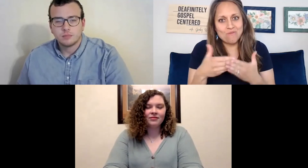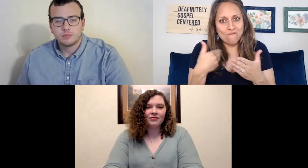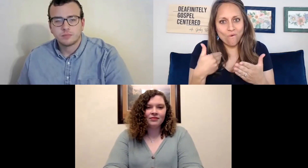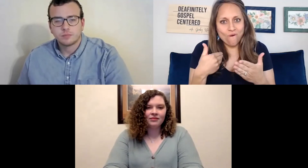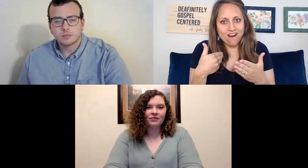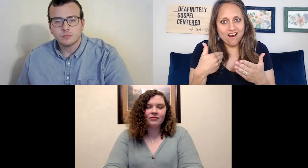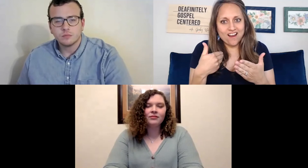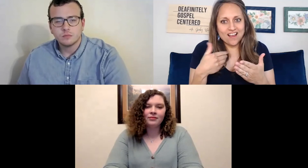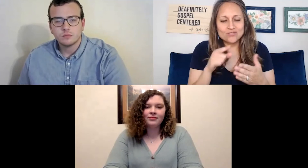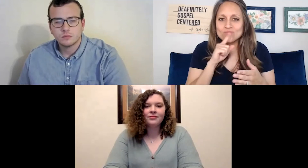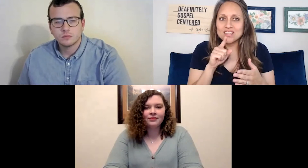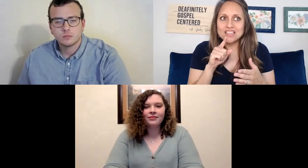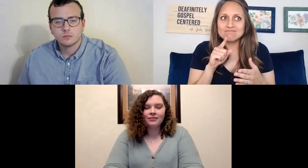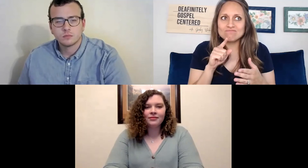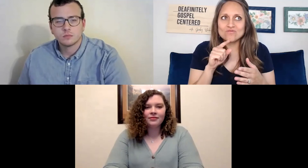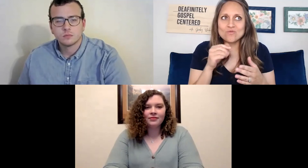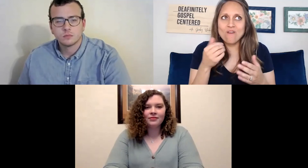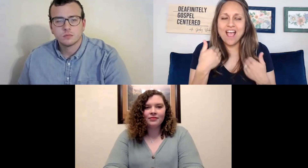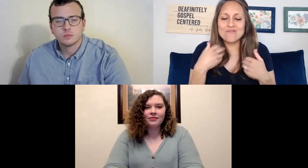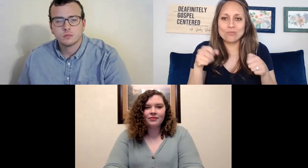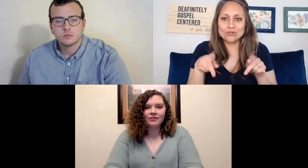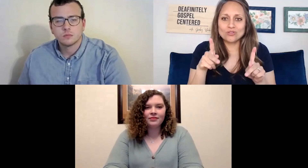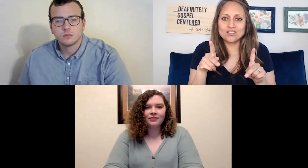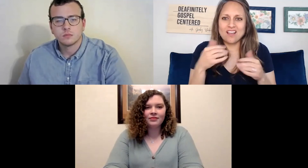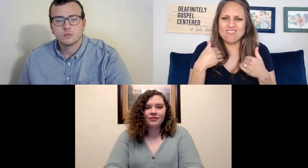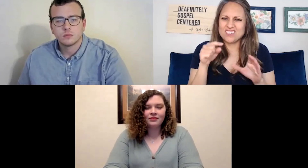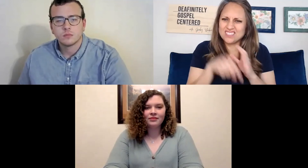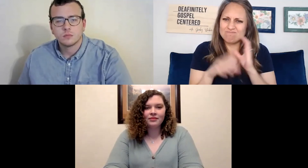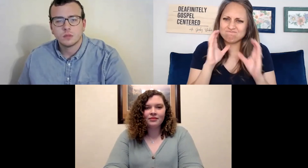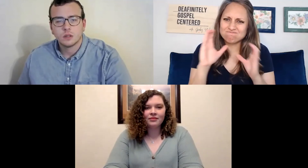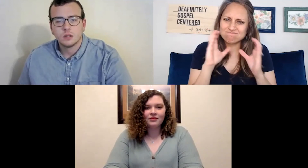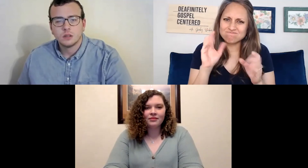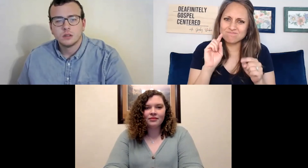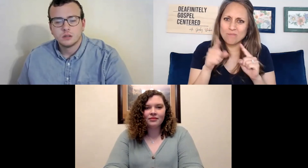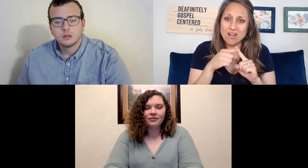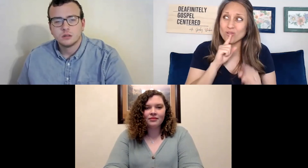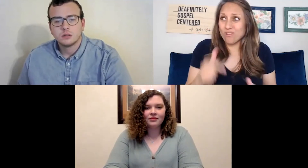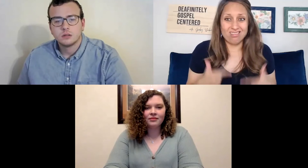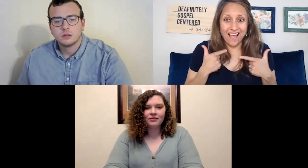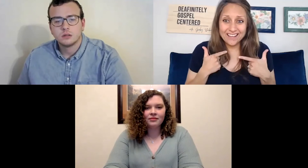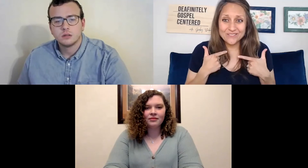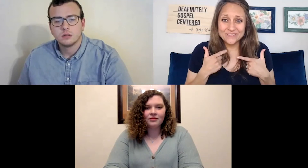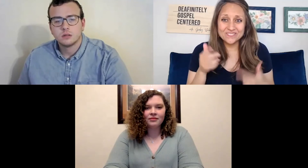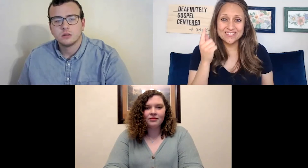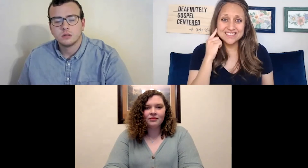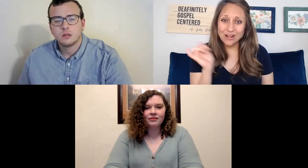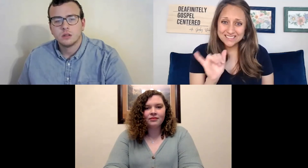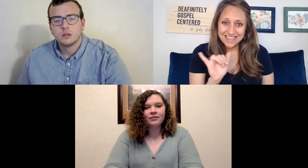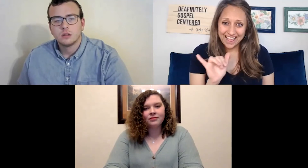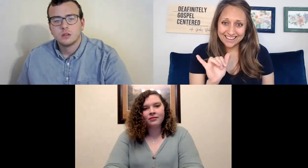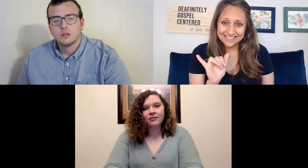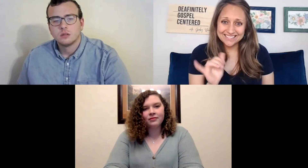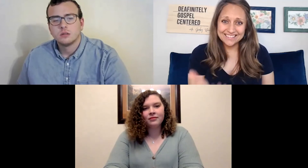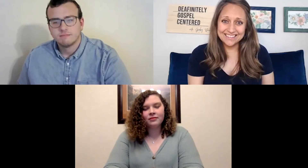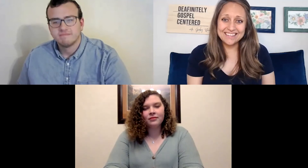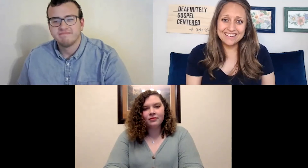it's ever been before and during the season. And so you guys had, it seems like opportunity to have real deep, honest conversations